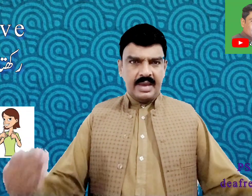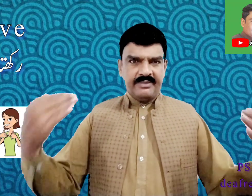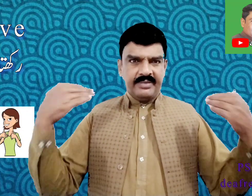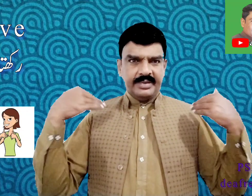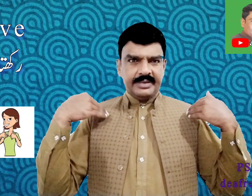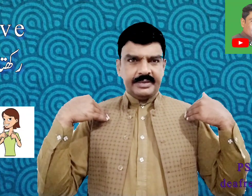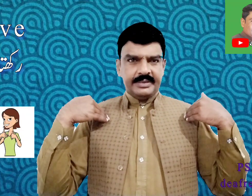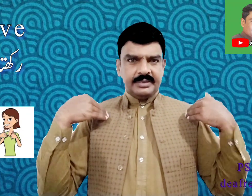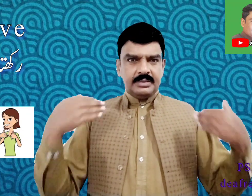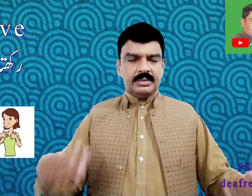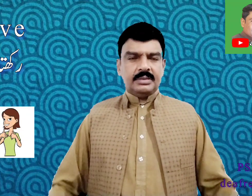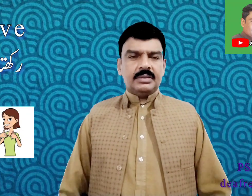have,